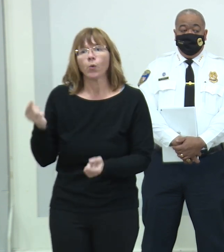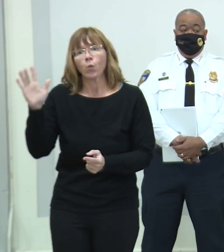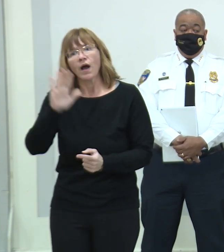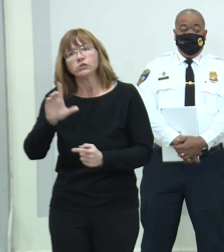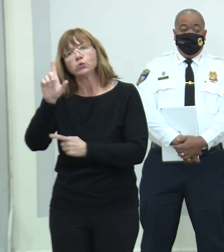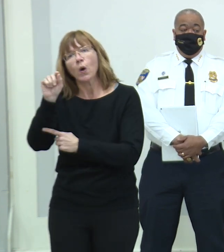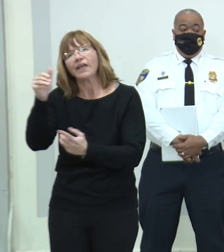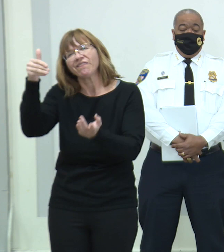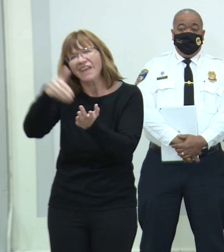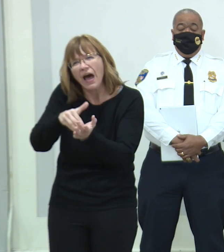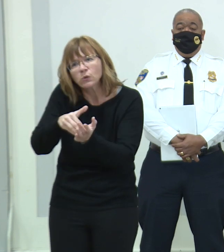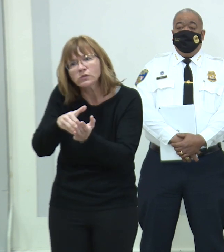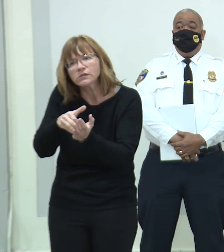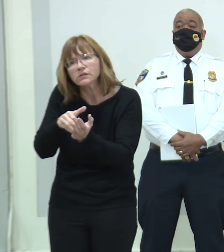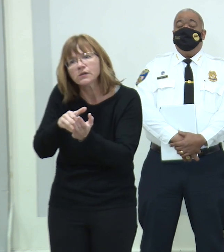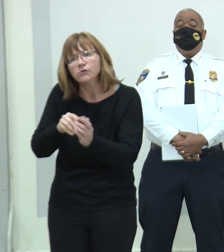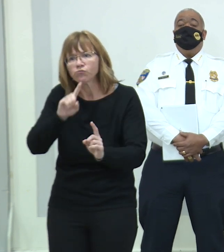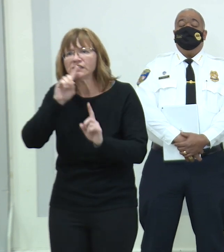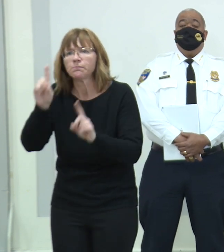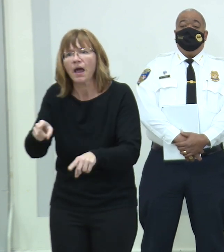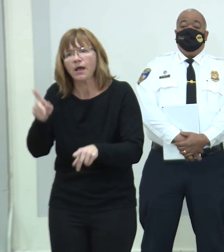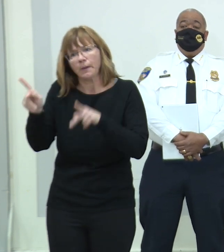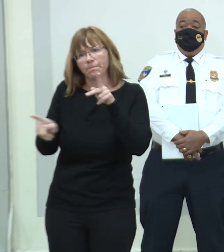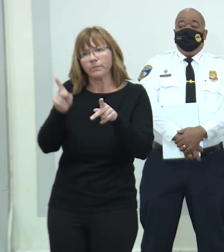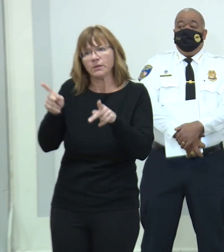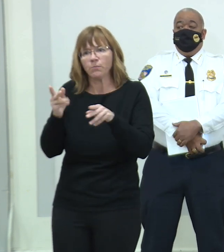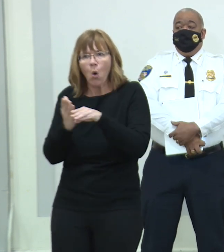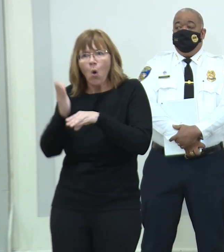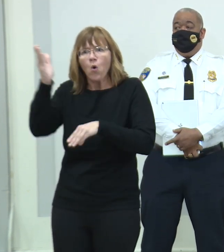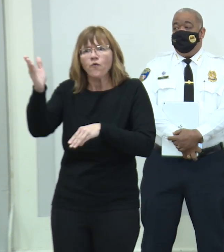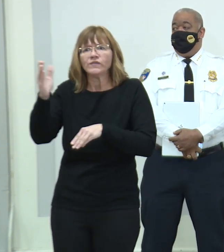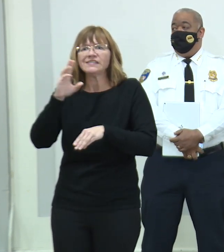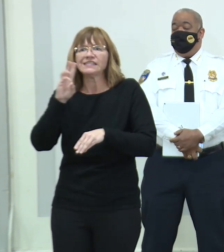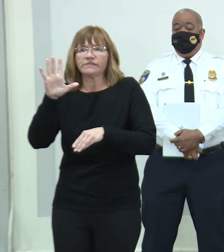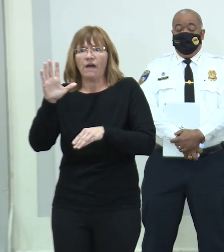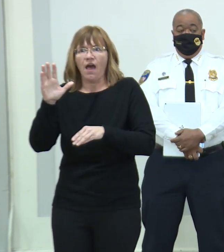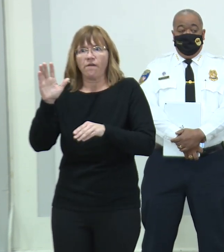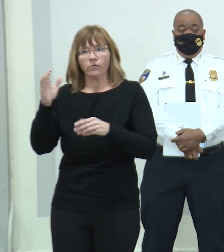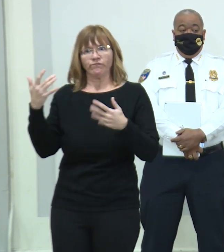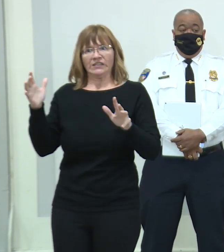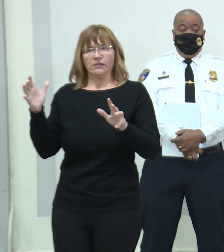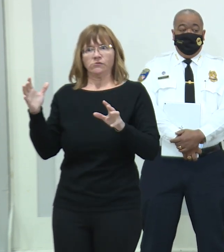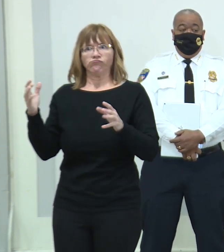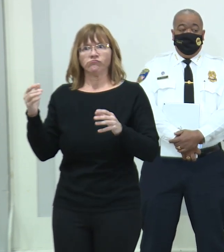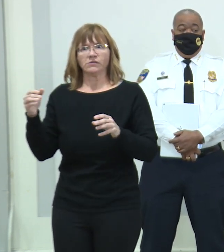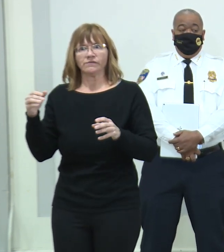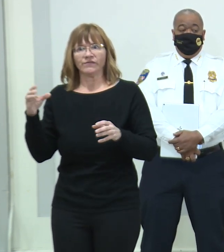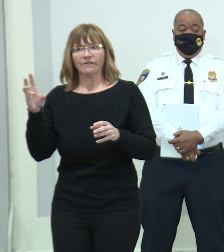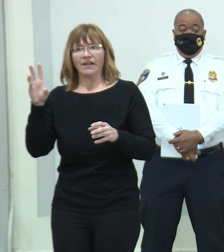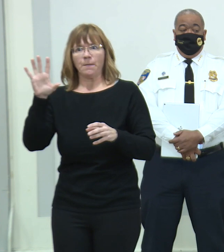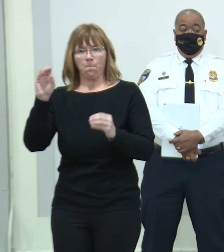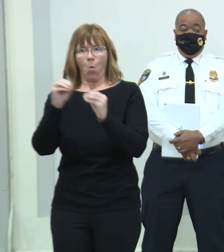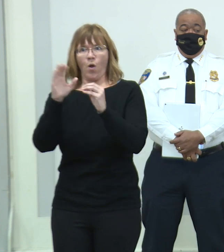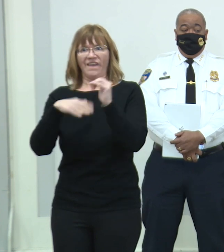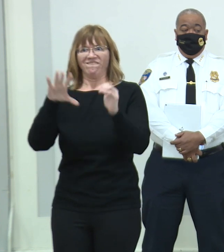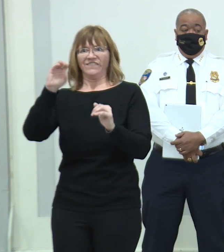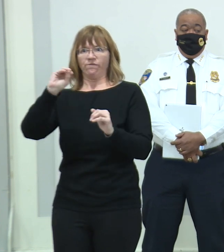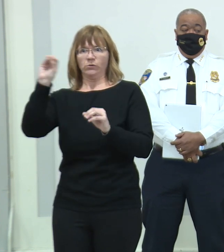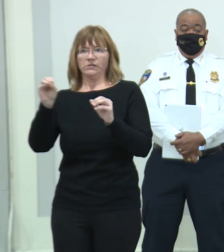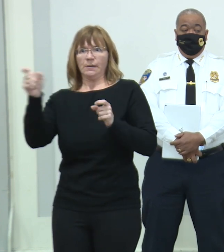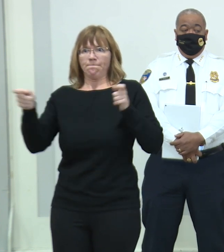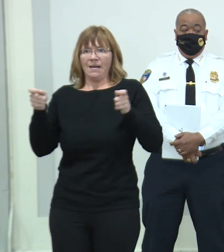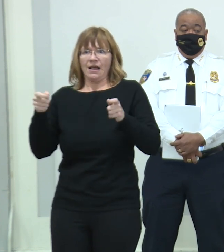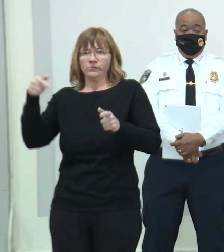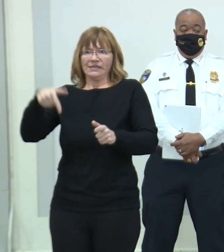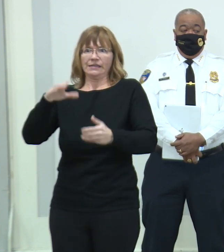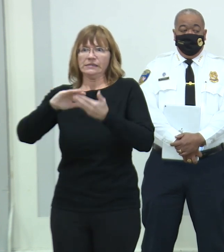from adults over the age of 65, with more than 50% being managed internally or referred out to healthcare